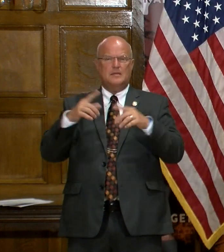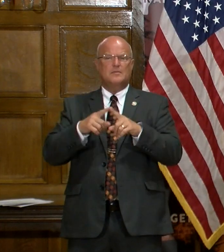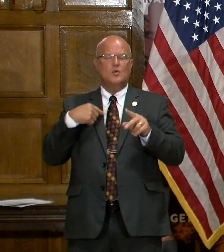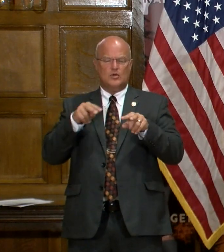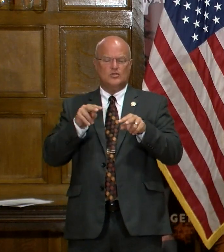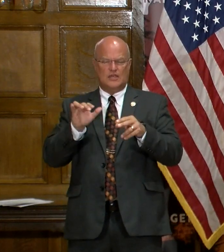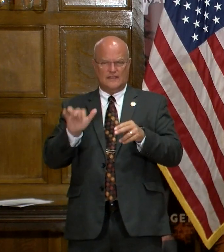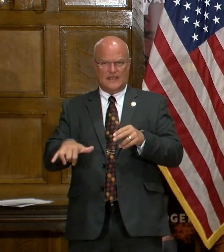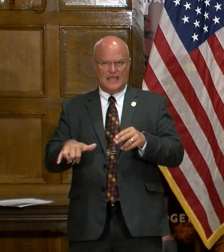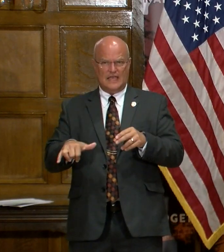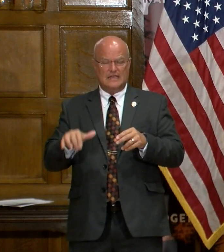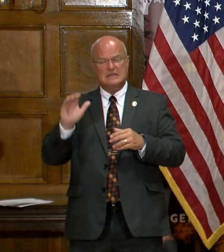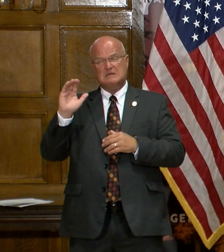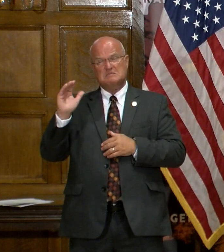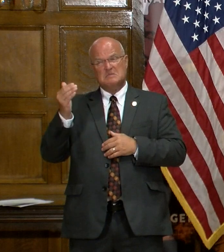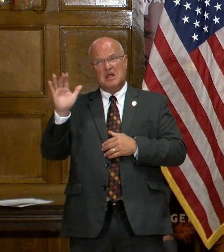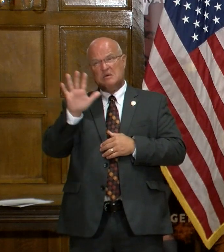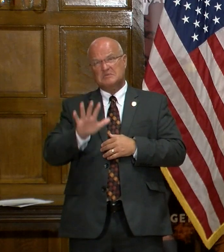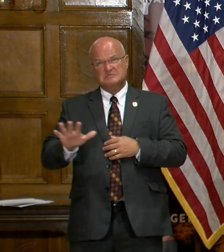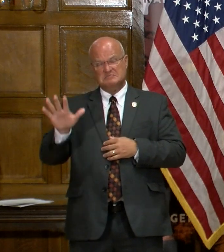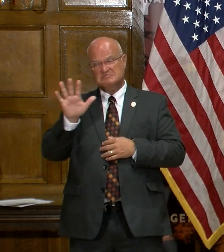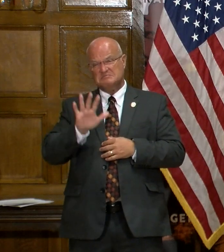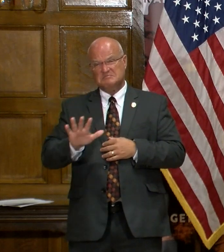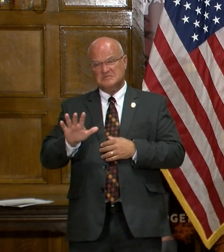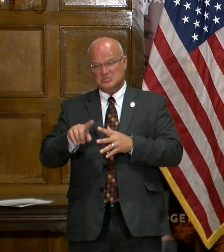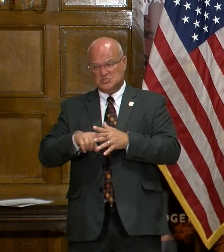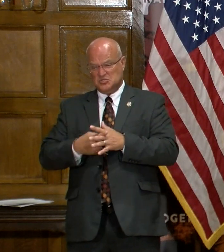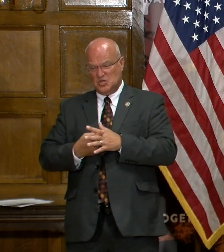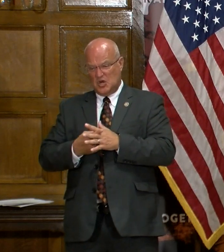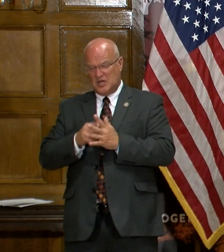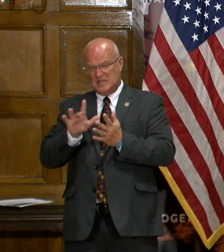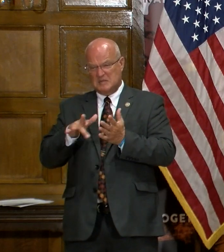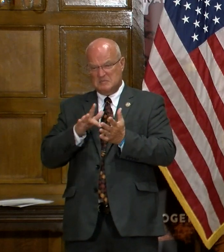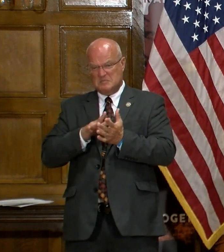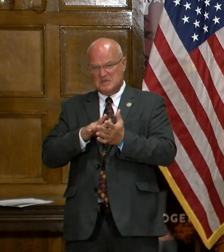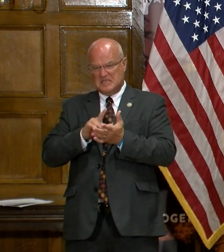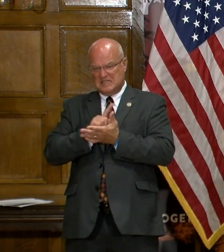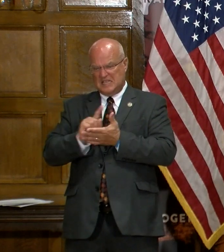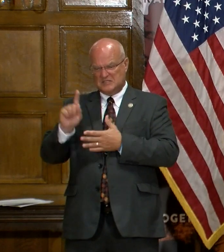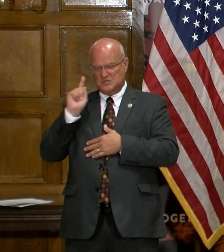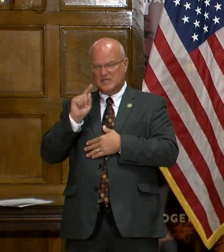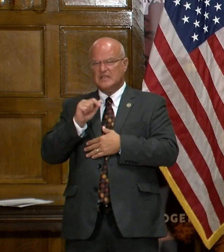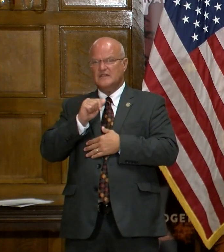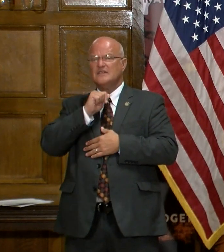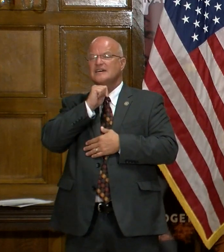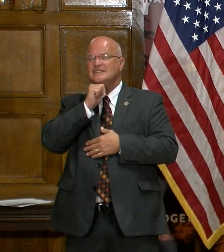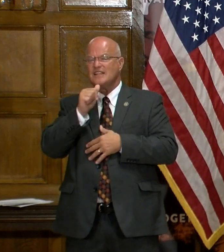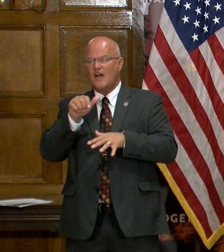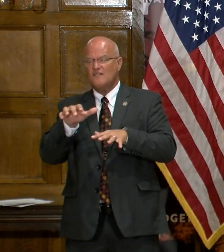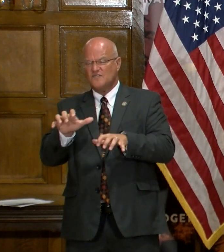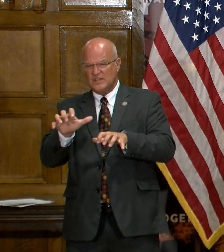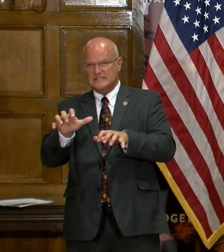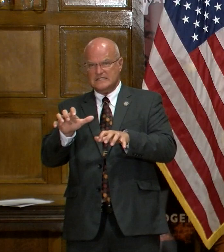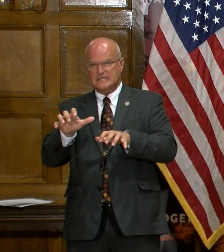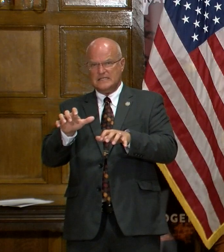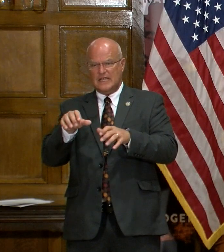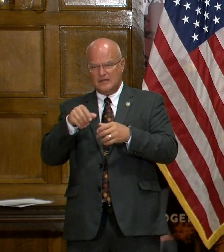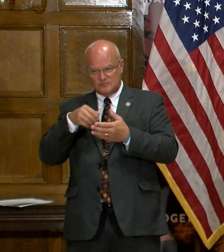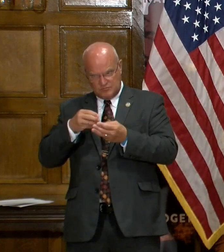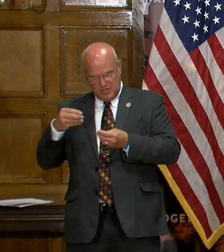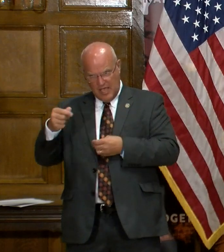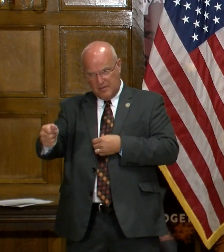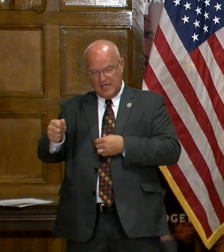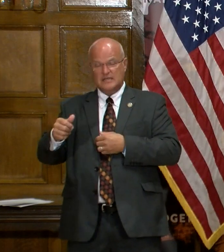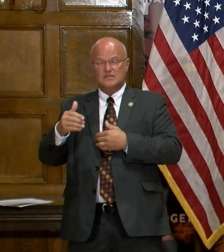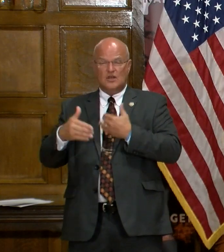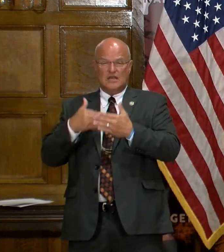but we could look at that. It'll probably be, you know, as I said, we started this mid last week of unfreezing the ones and the verification and going through a week